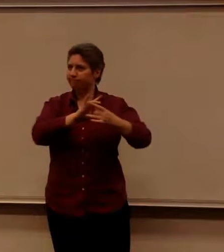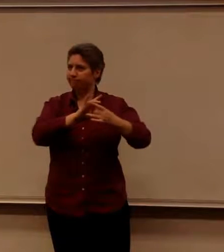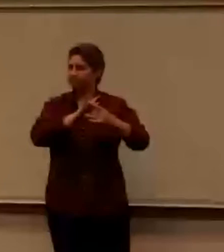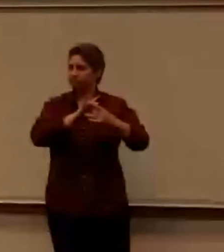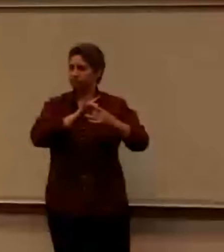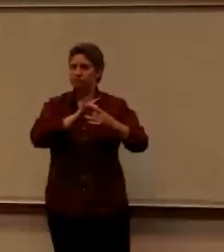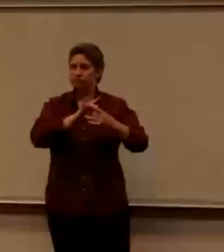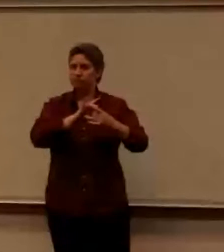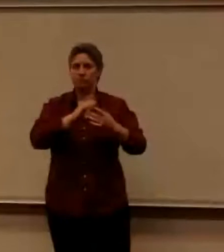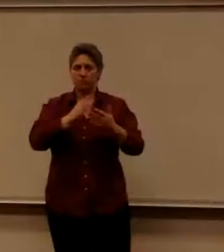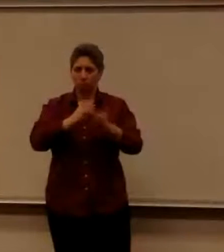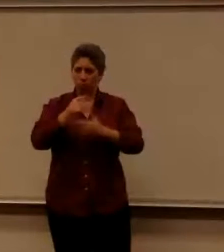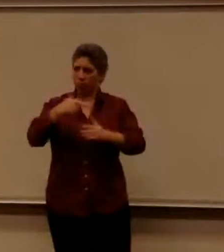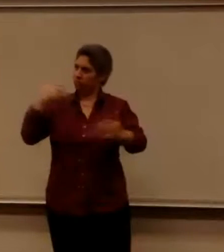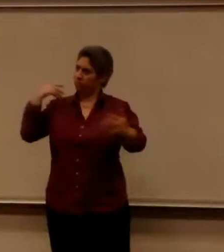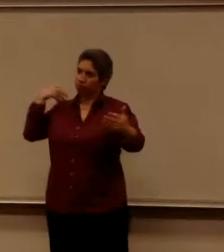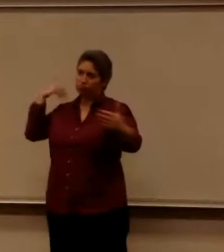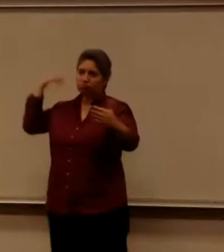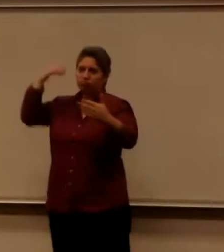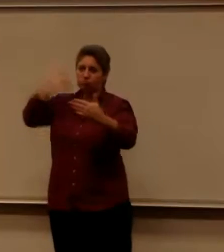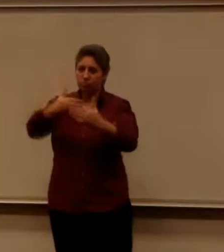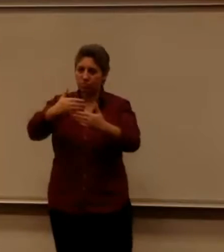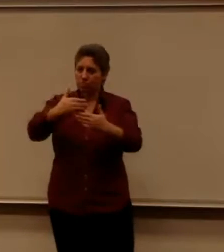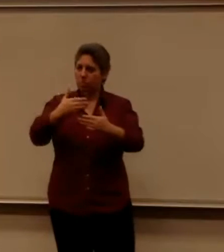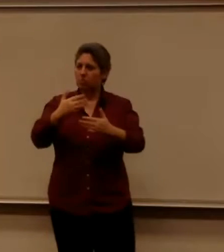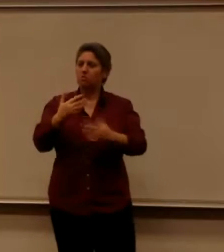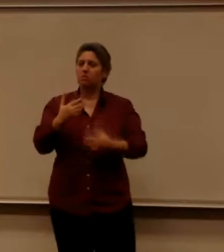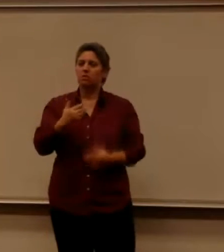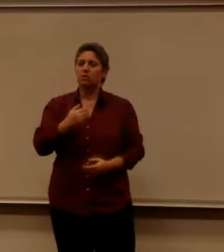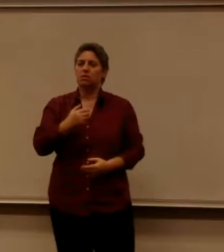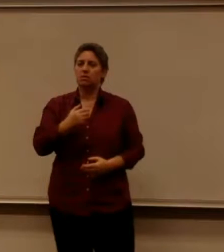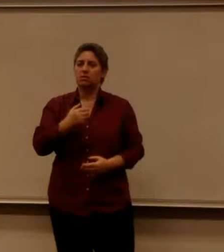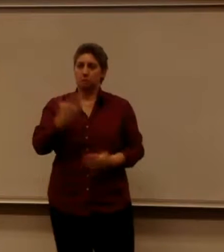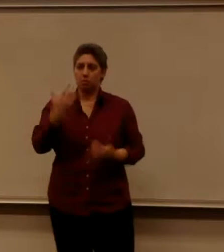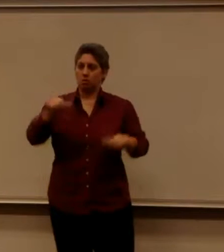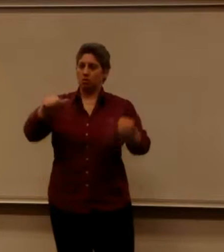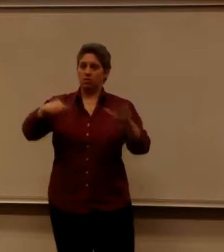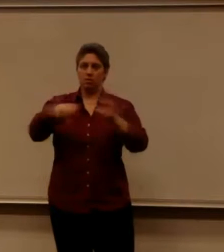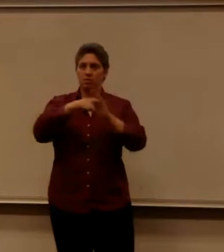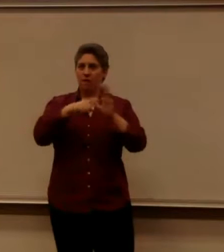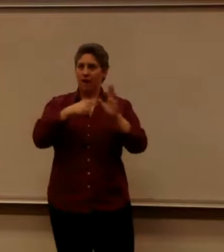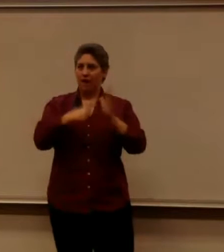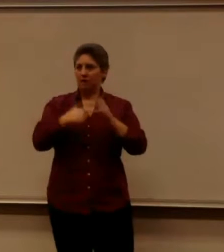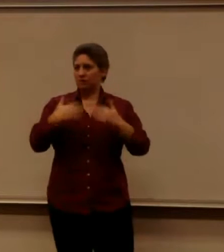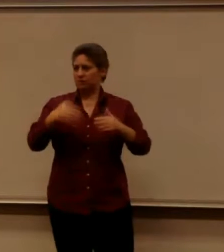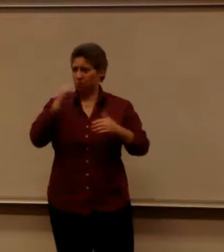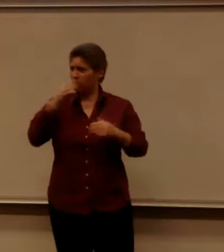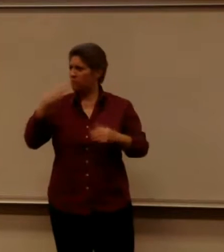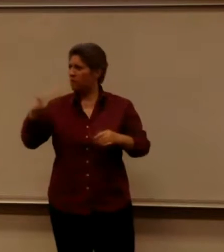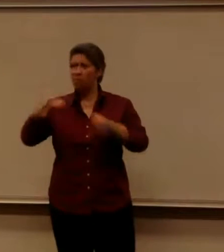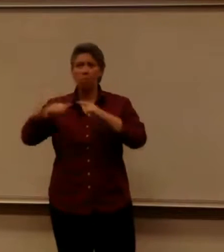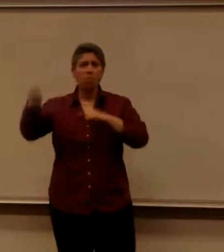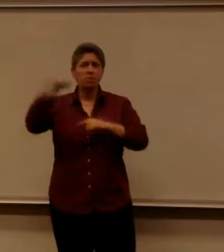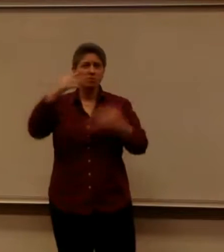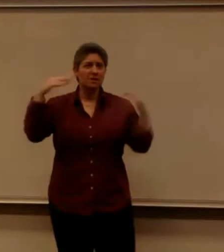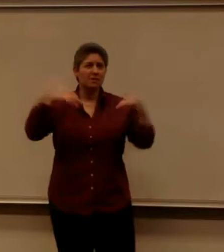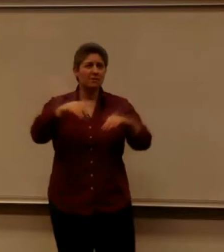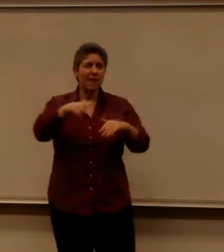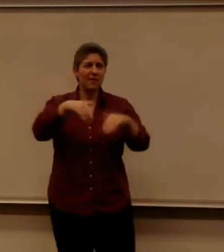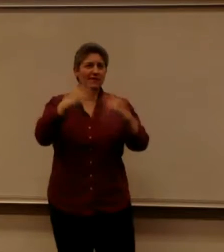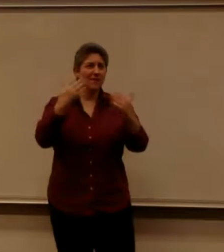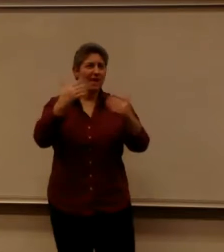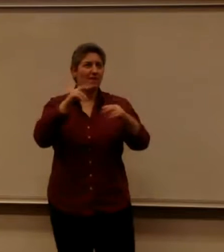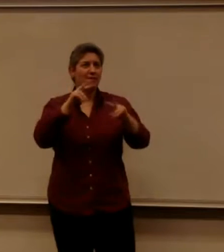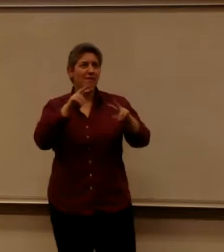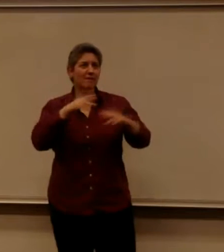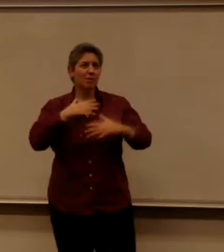Hilary and I have been working together a lot on the BSL Act and been involved in BSL for a long time. It's great to see